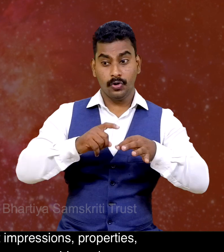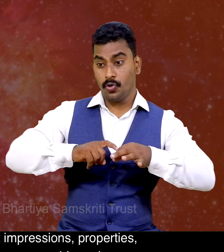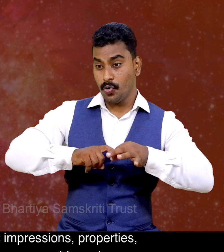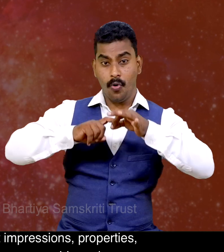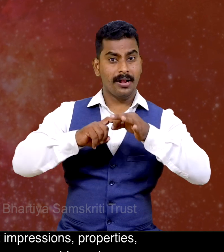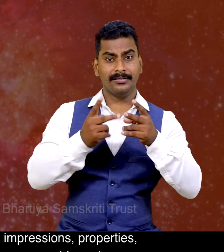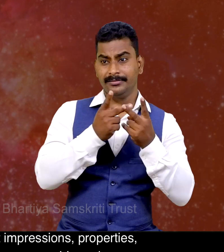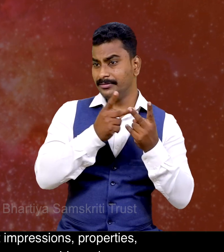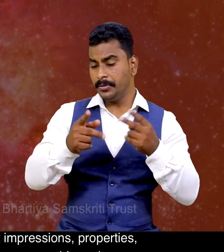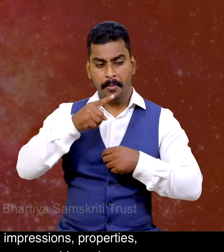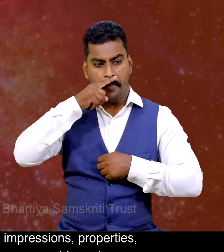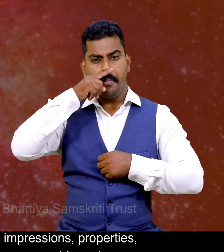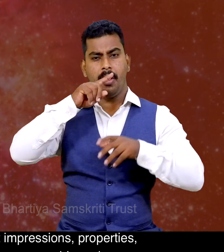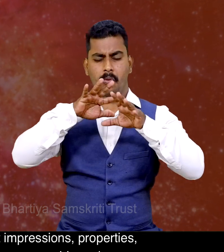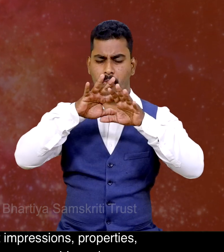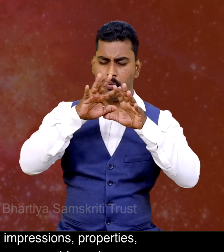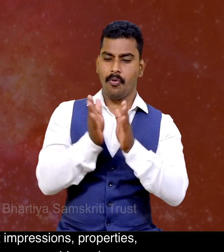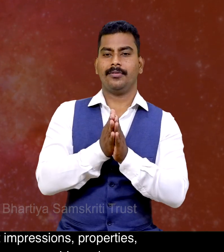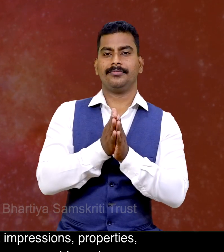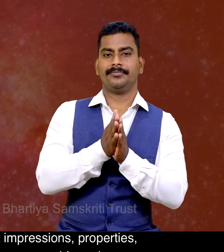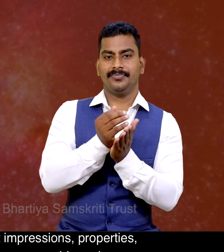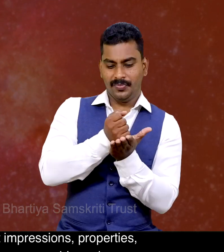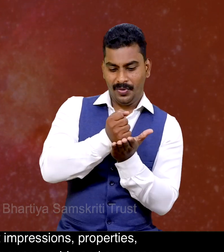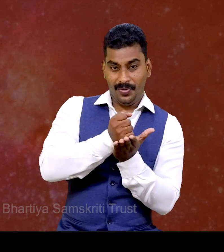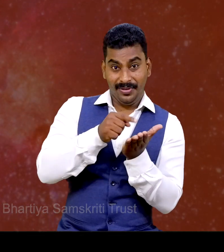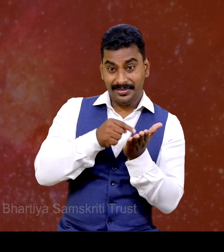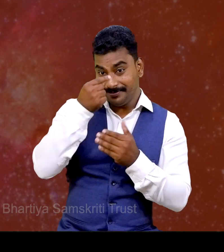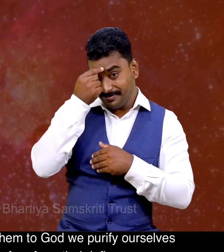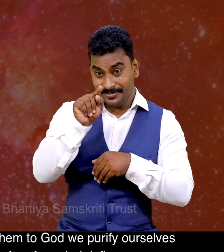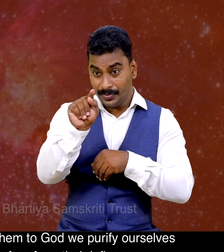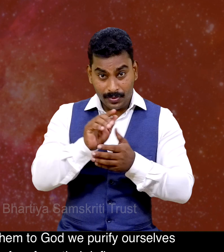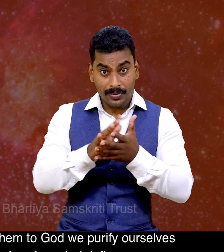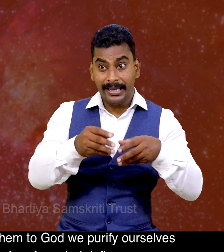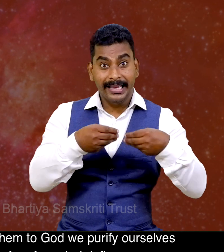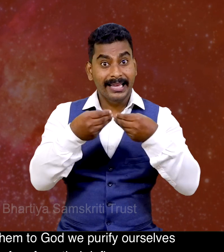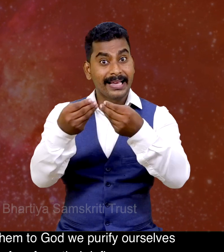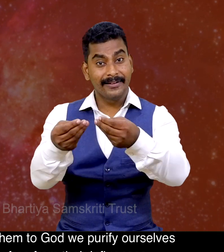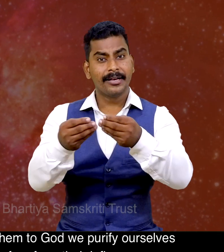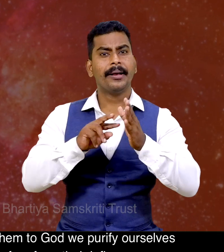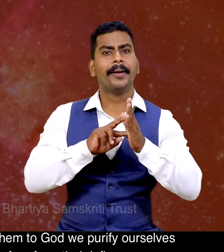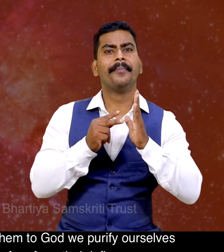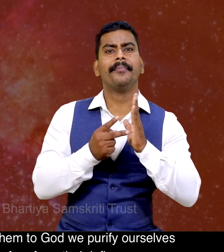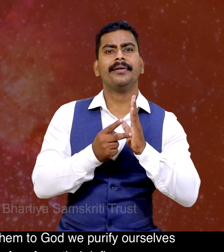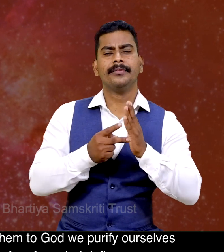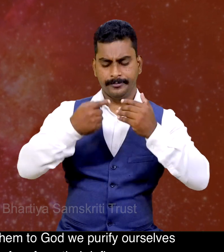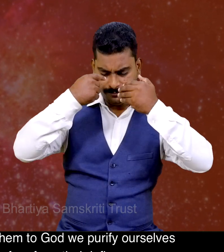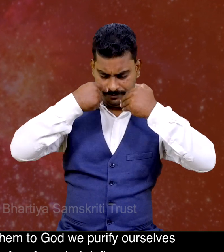properties, qualities, pride and arrogance. By offering them to God, we